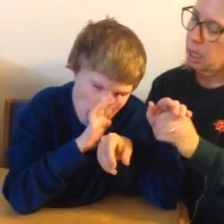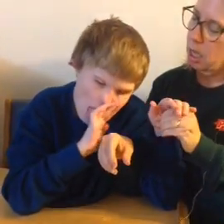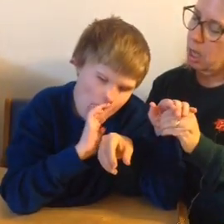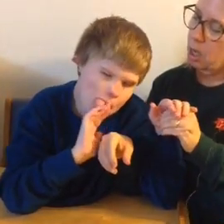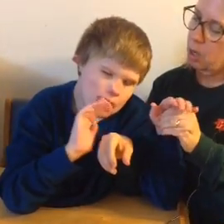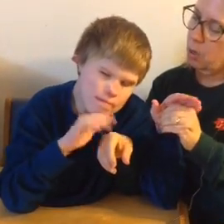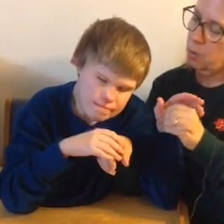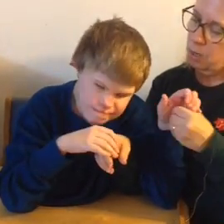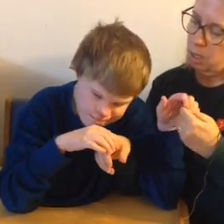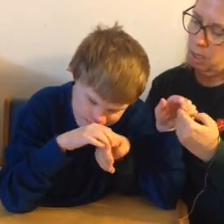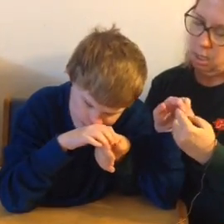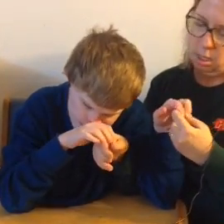O,